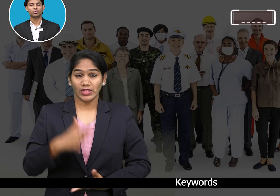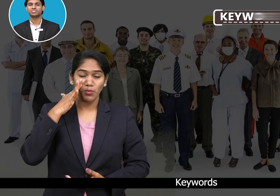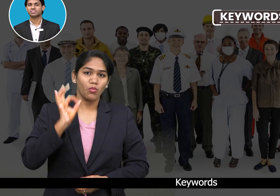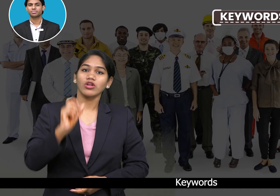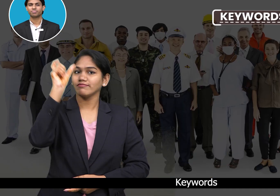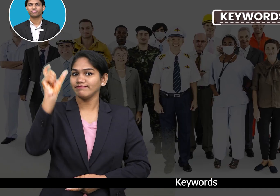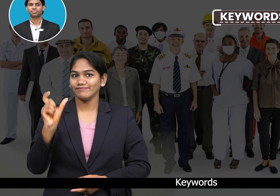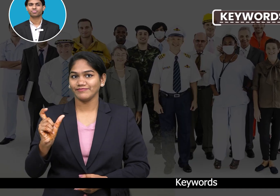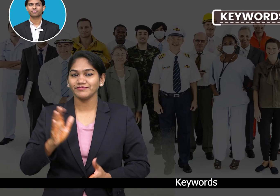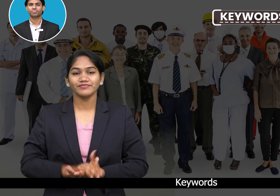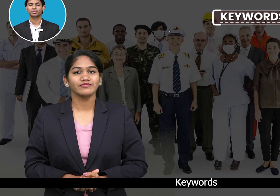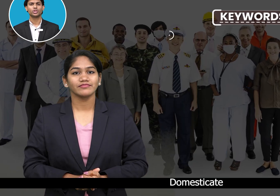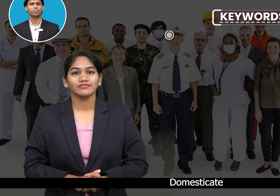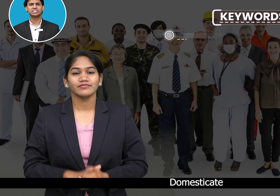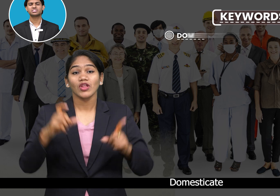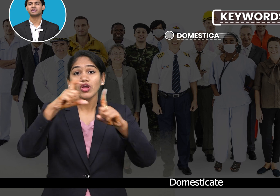Keywords: